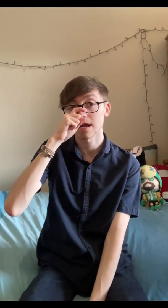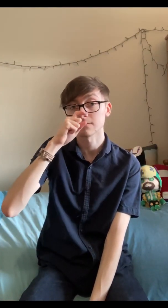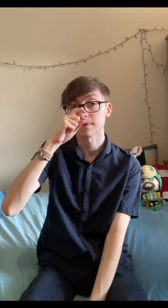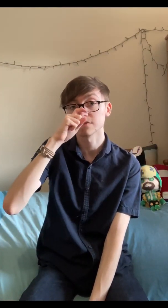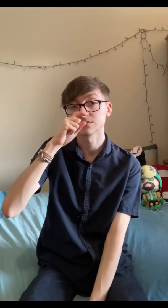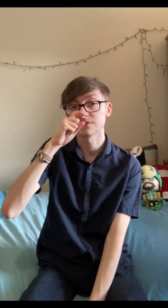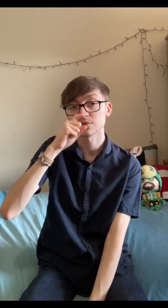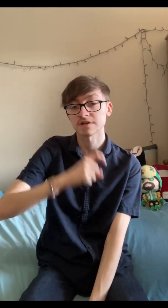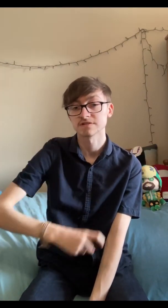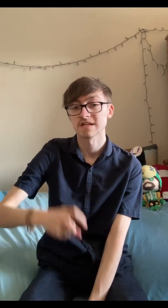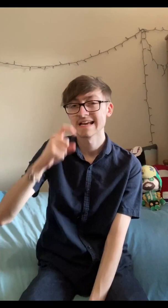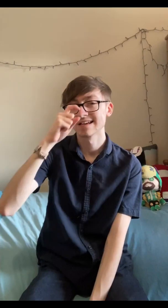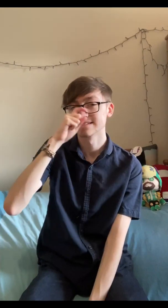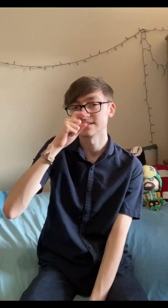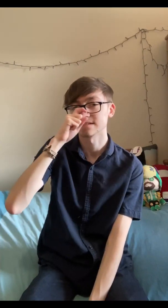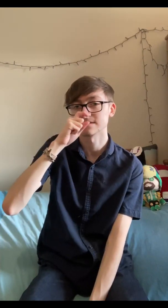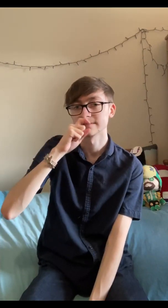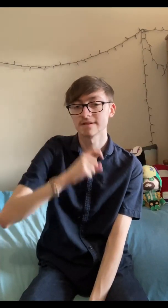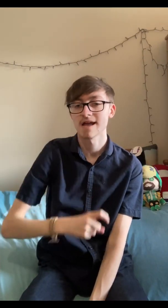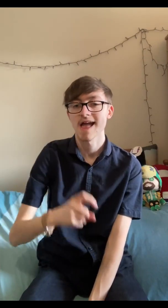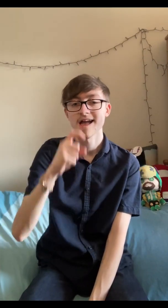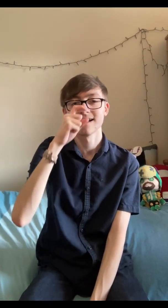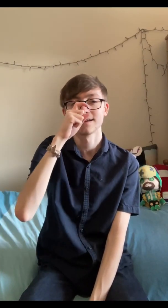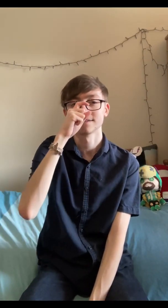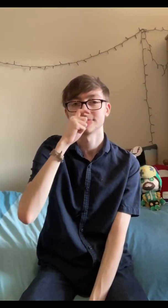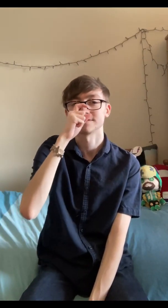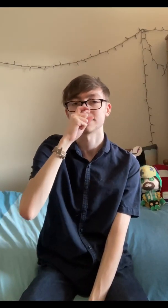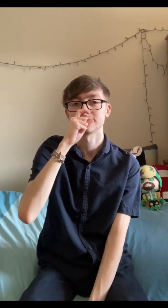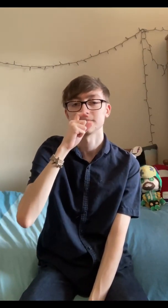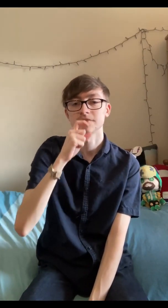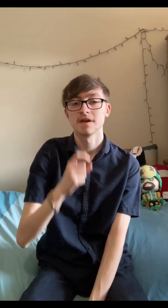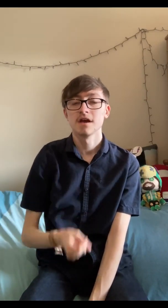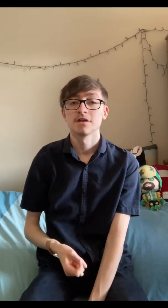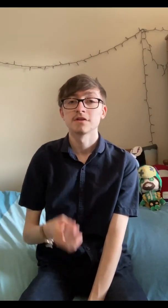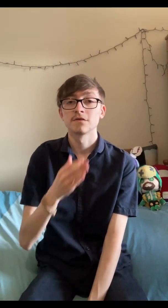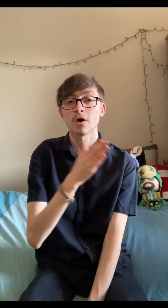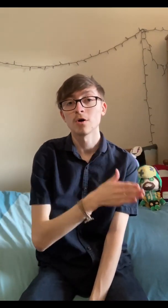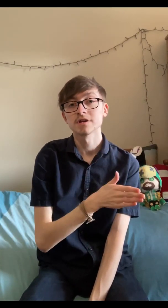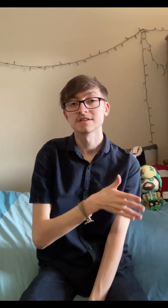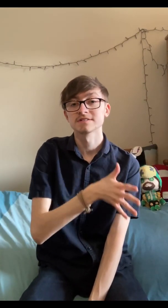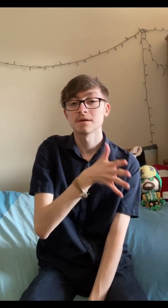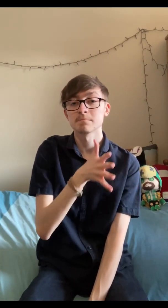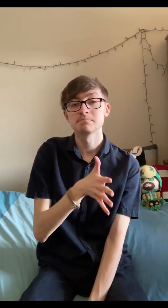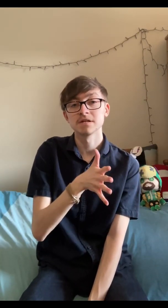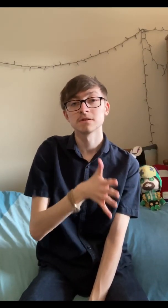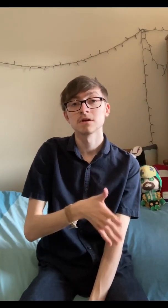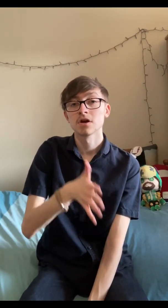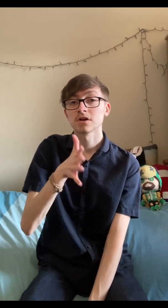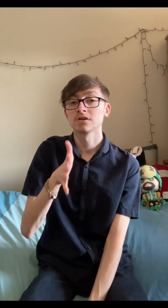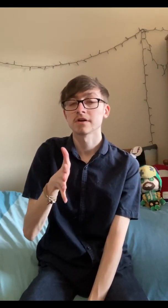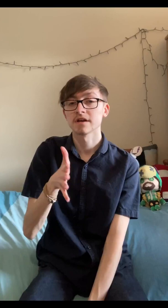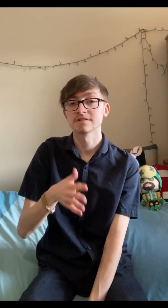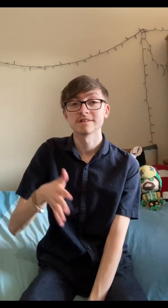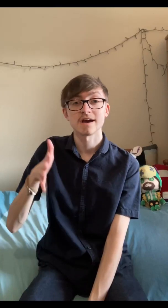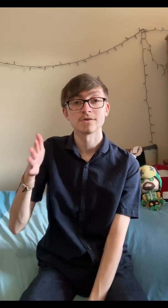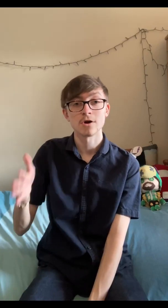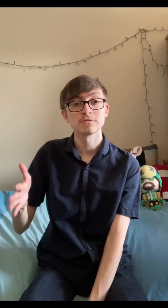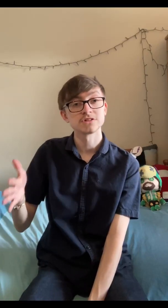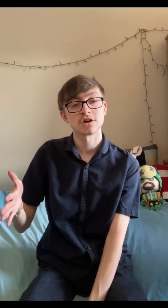rub against your nose twice. Sister, sister. Then for oldest, middle, youngest, and only